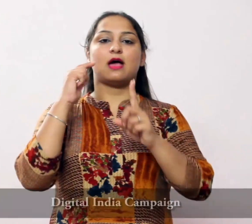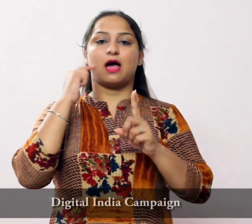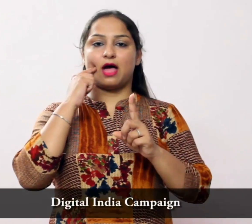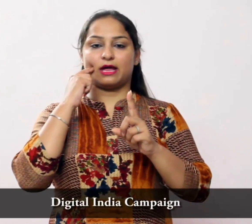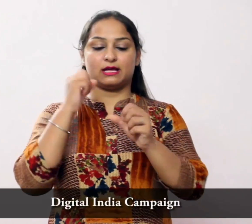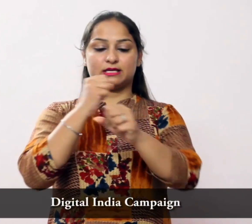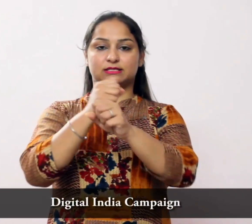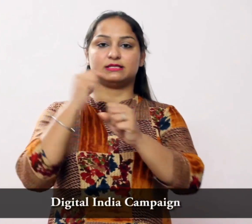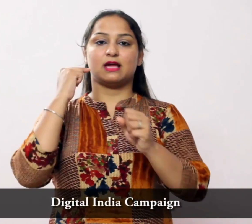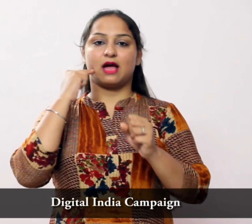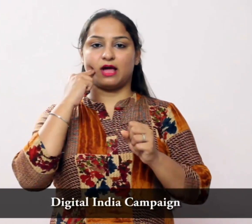Digital India Campaign.